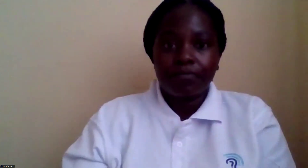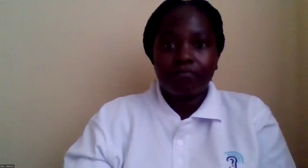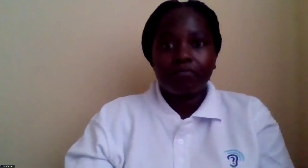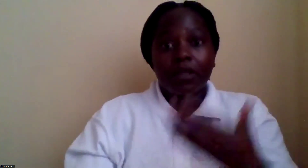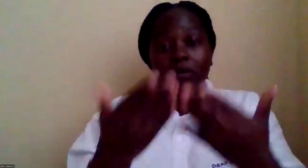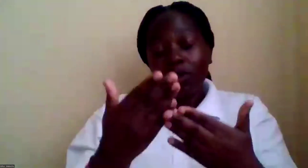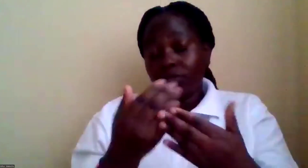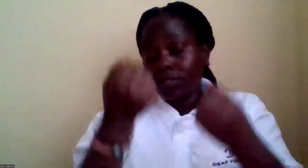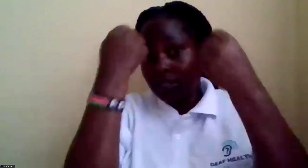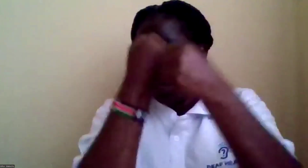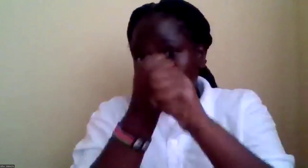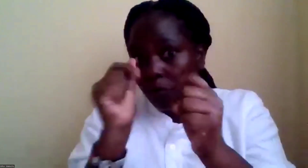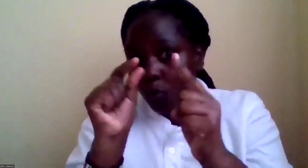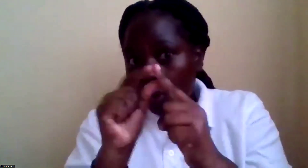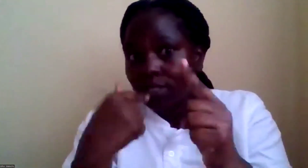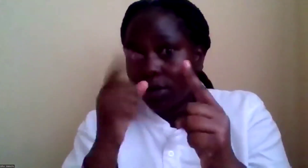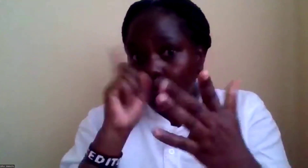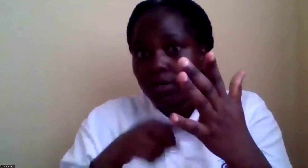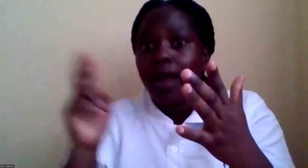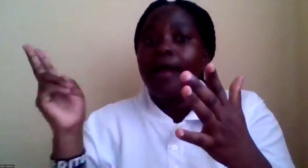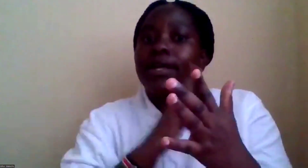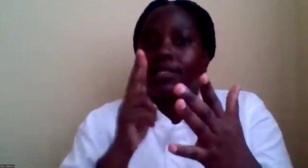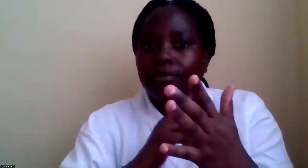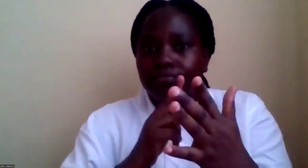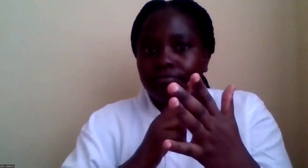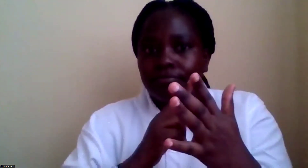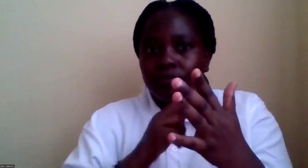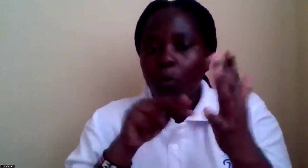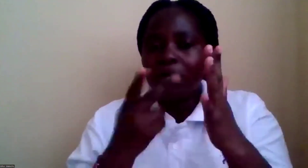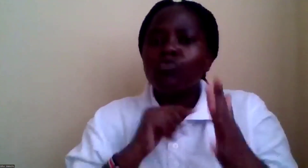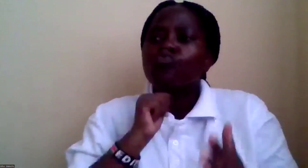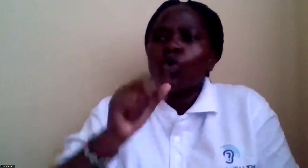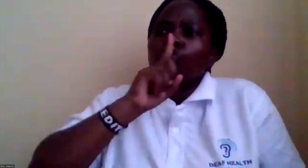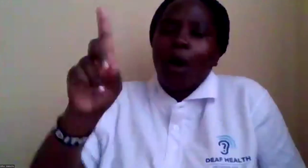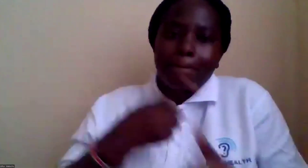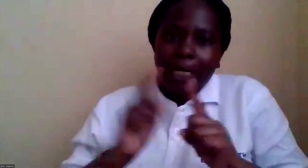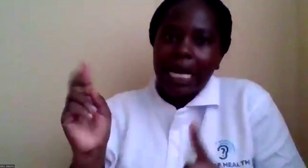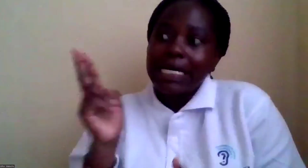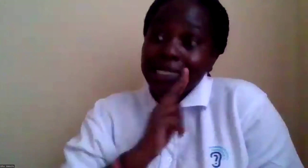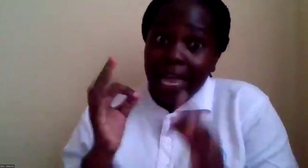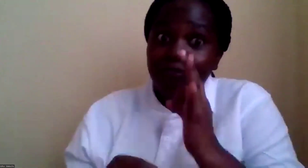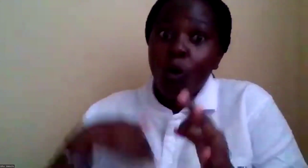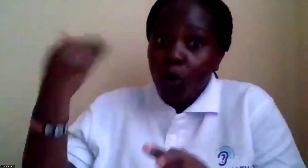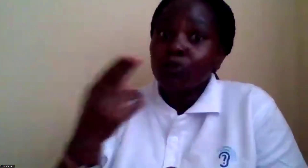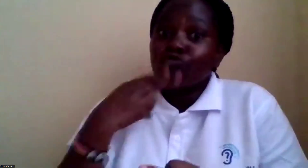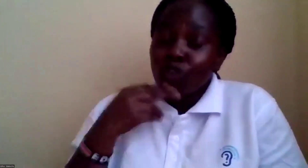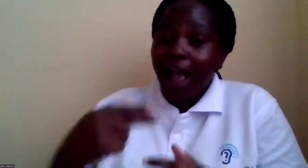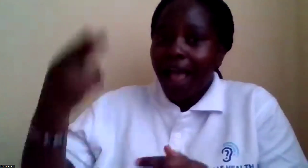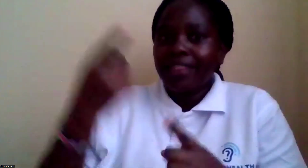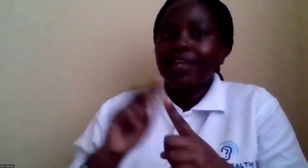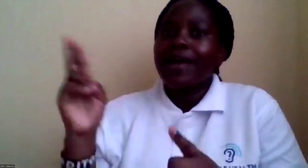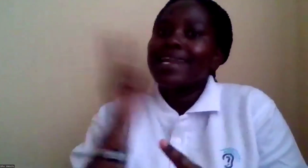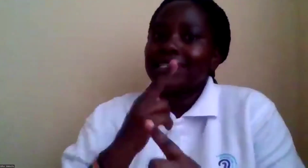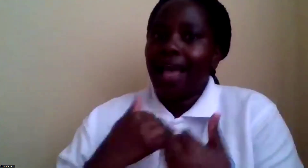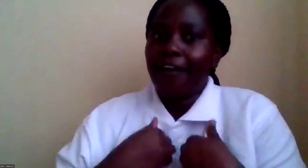be using is risk, right? So what is increasing your risk? What is reducing your risk? Yes. Does that make